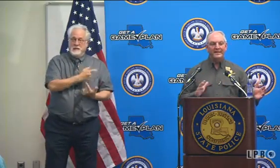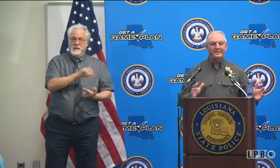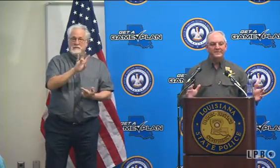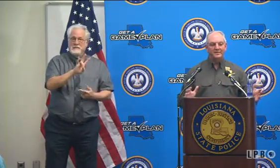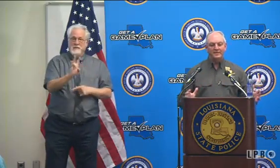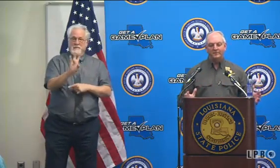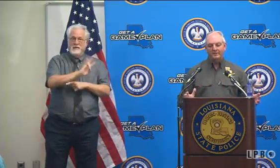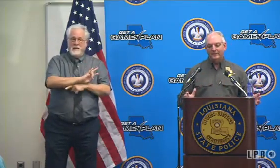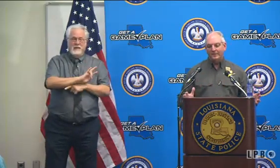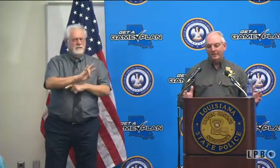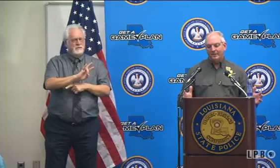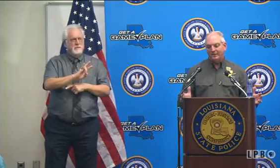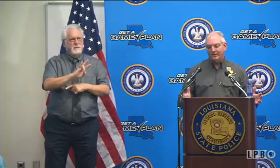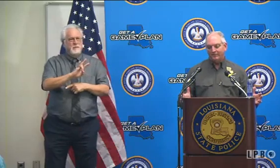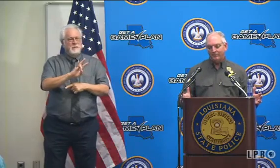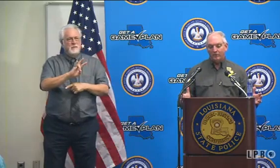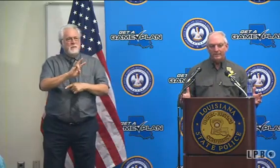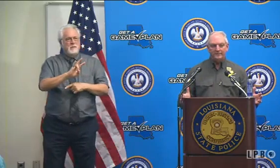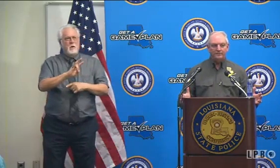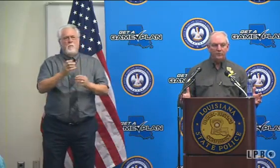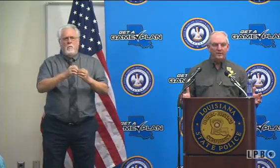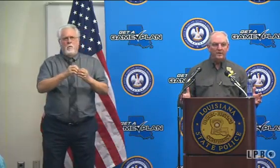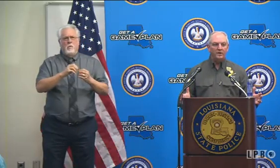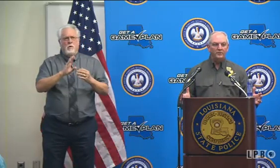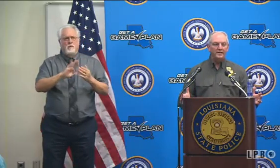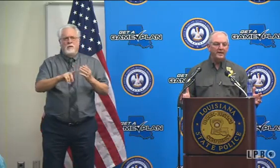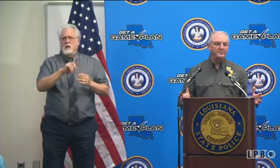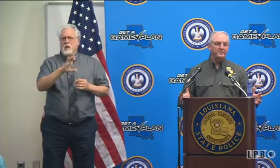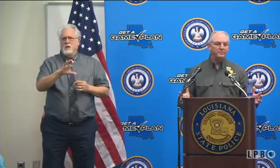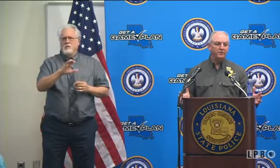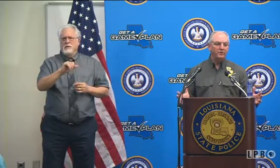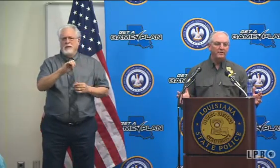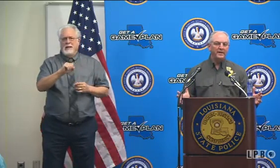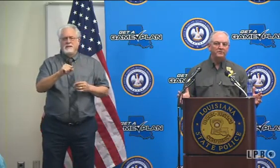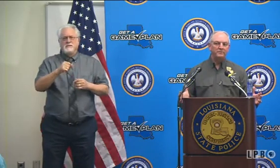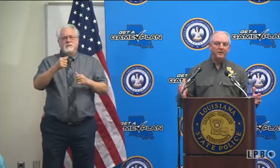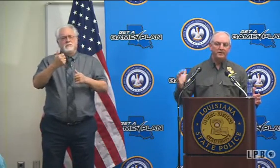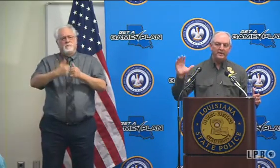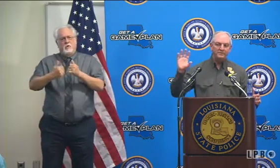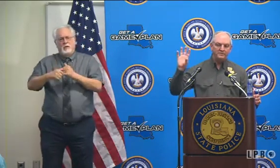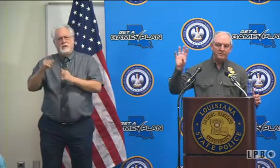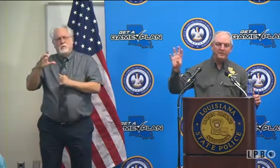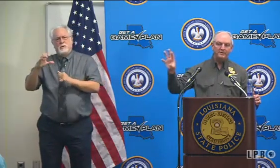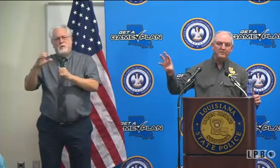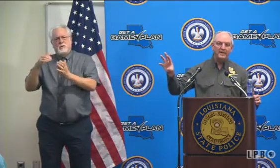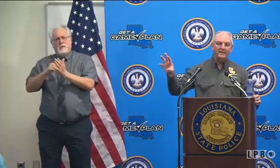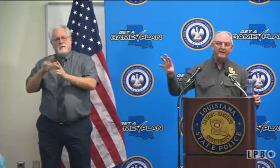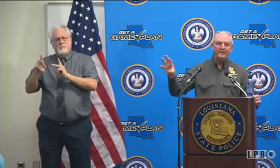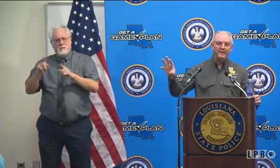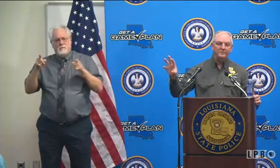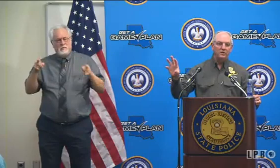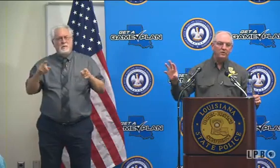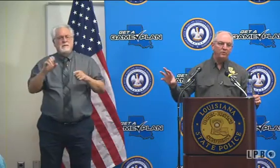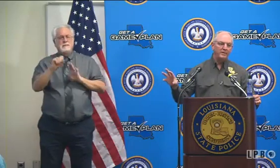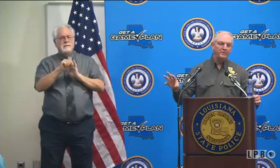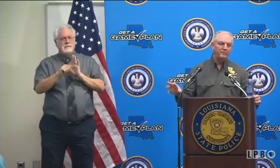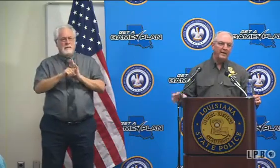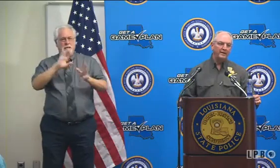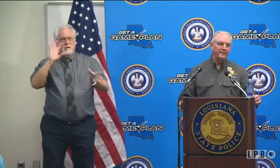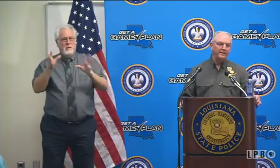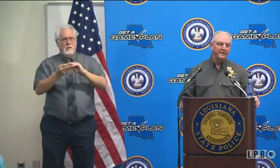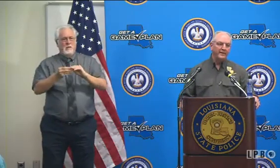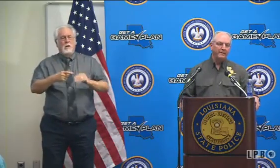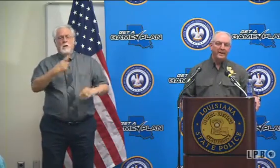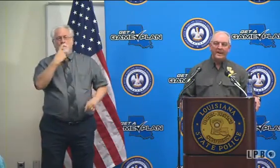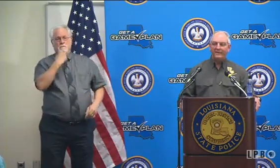7 days, more than 100 cases per 100,000 population, so that the state as a whole remains